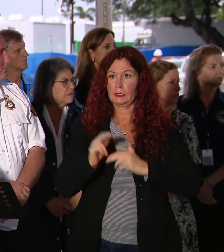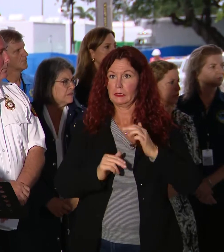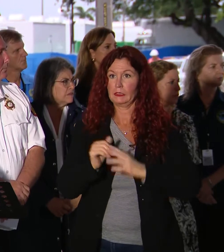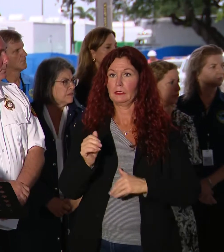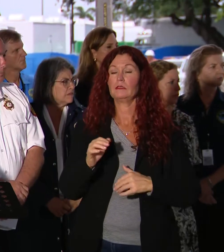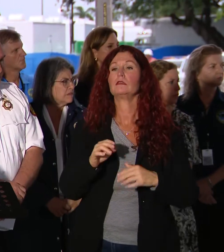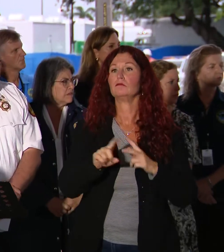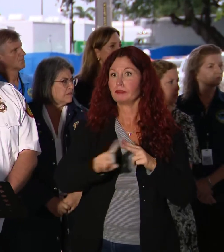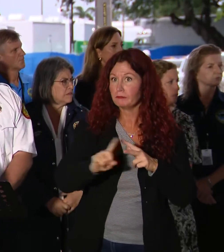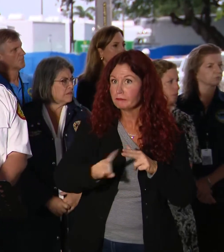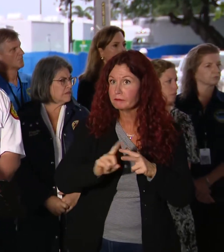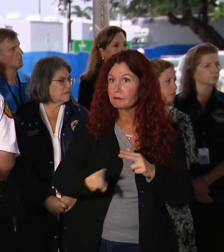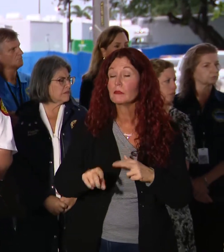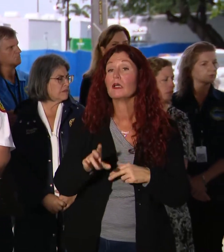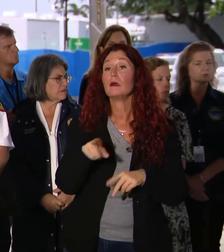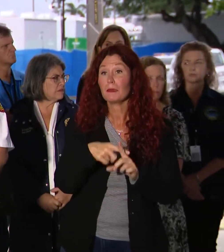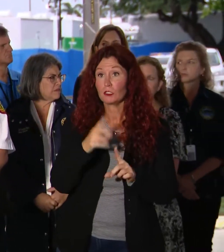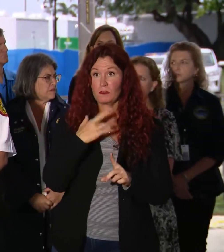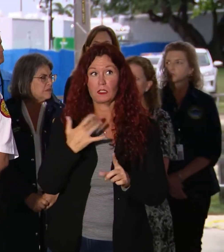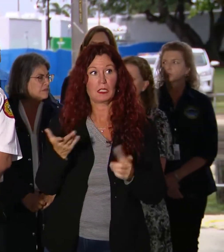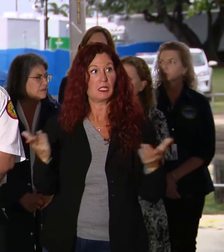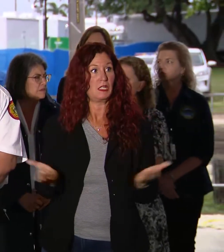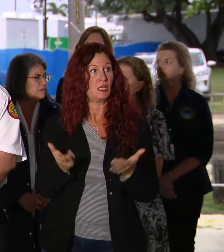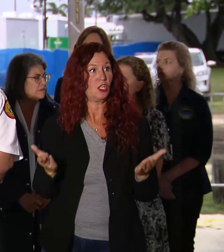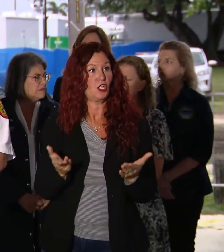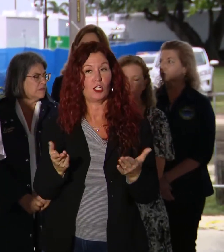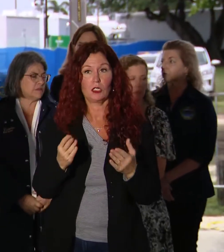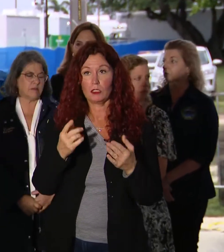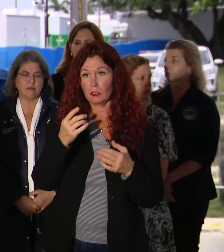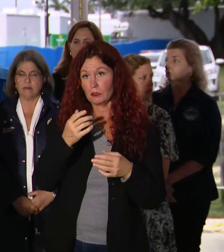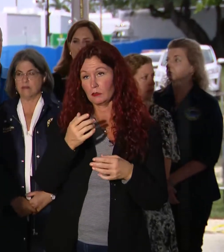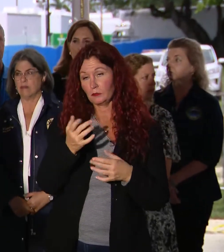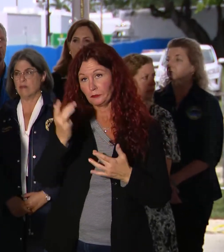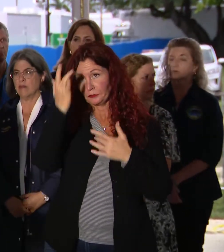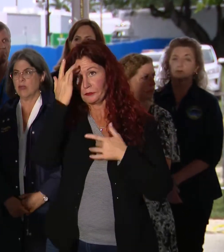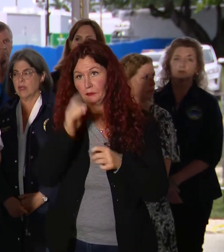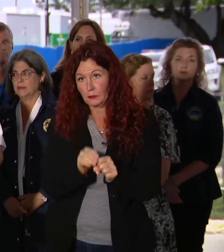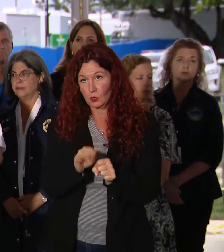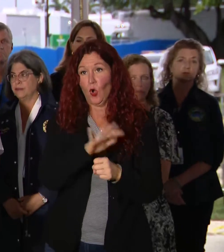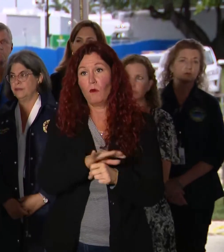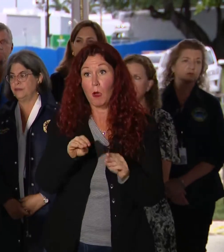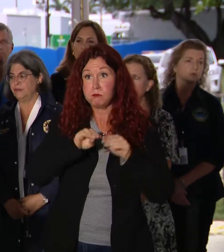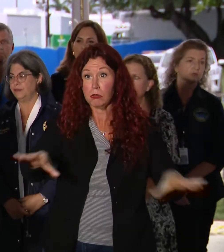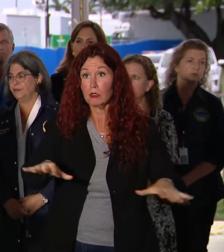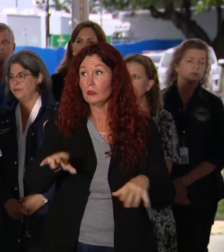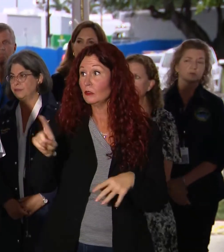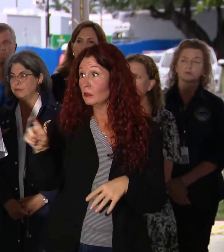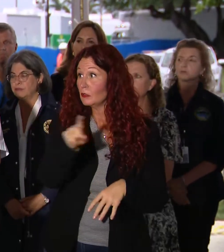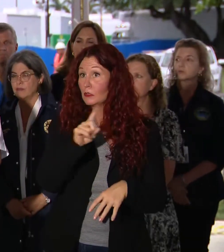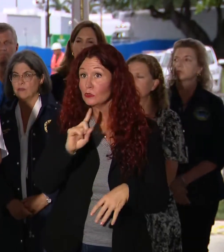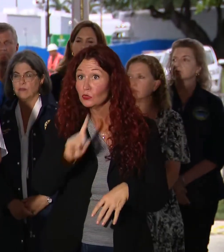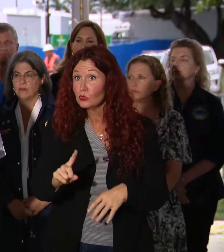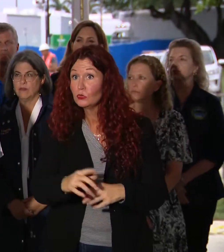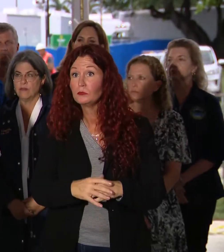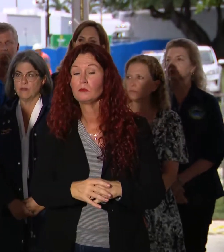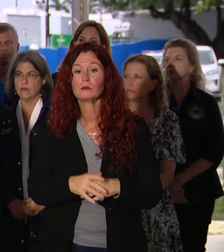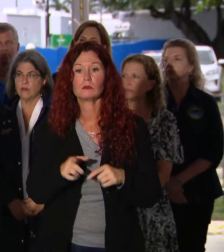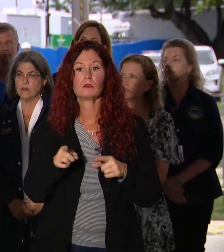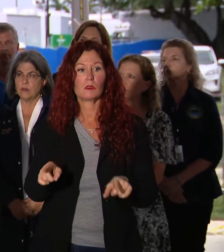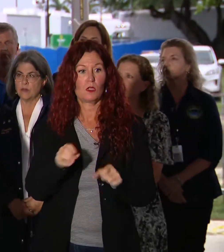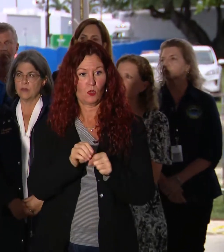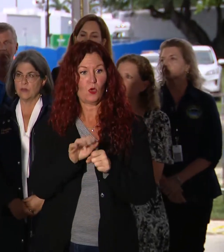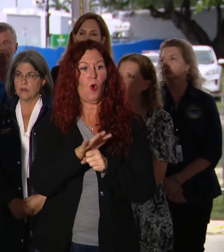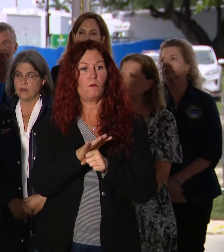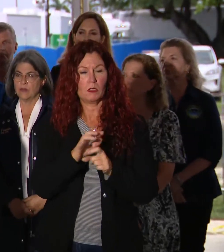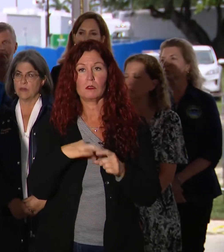COVID among rescue workers. Can you speak to that? Is there an outbreak of cases? In regards to COVID, we've had